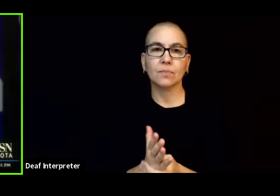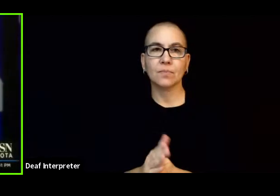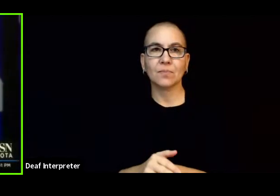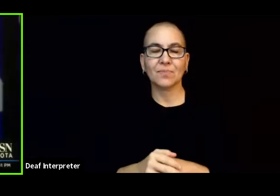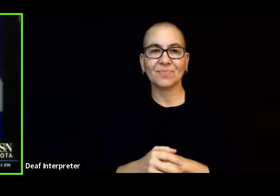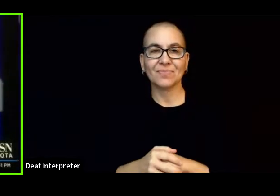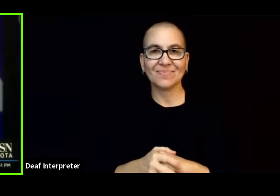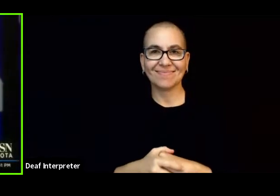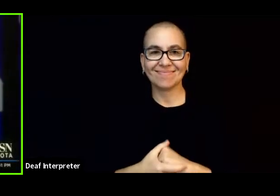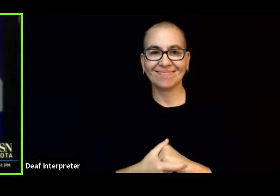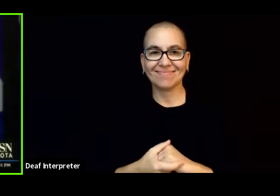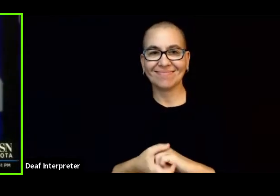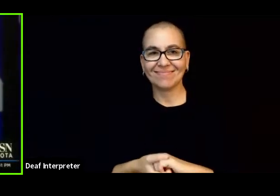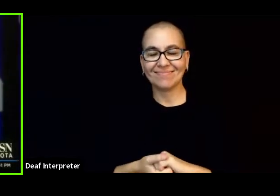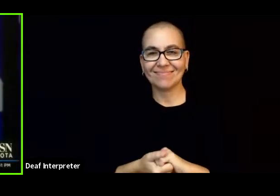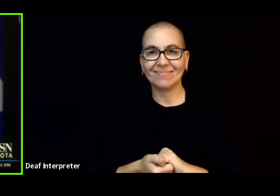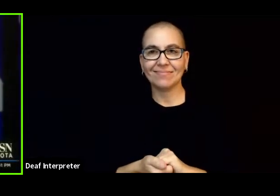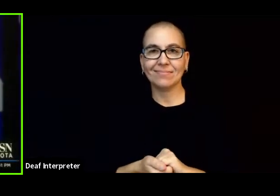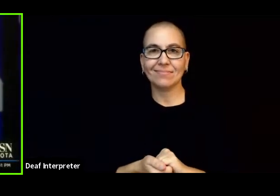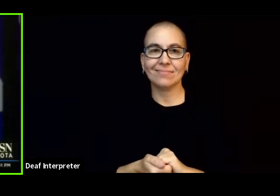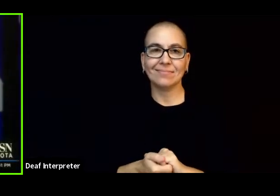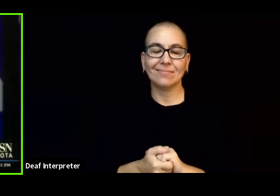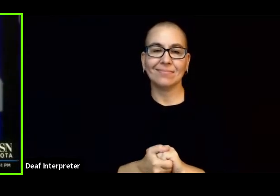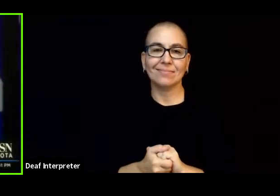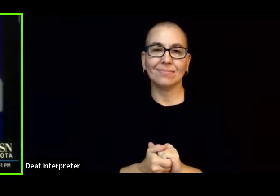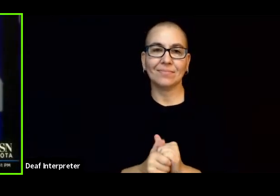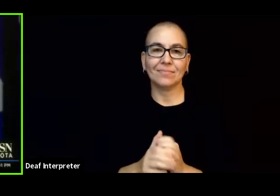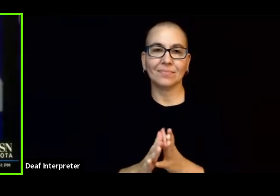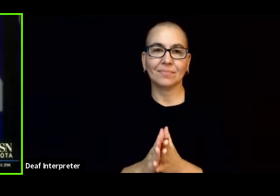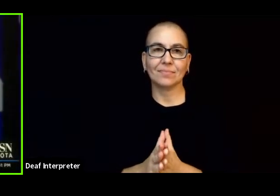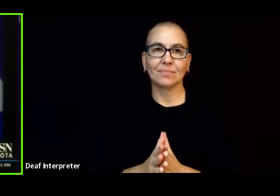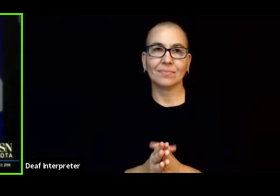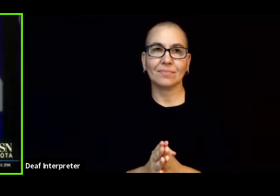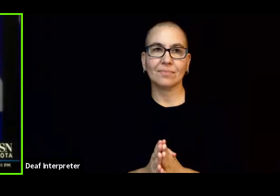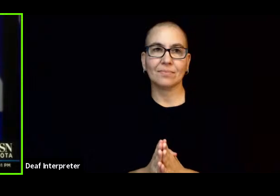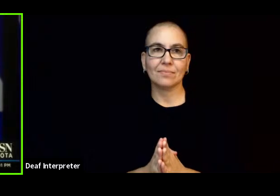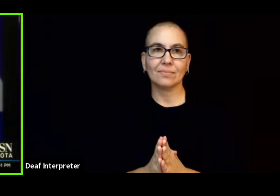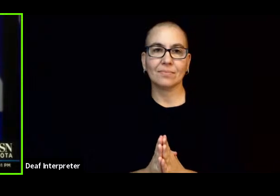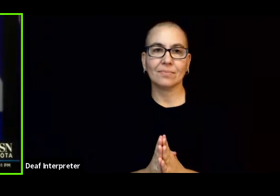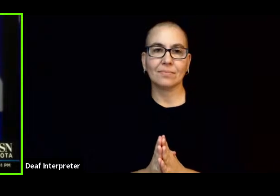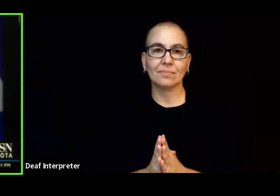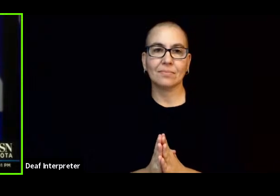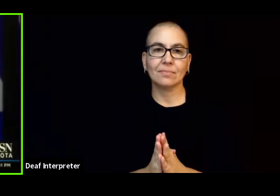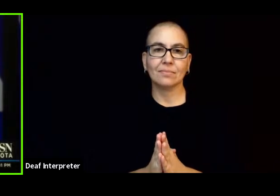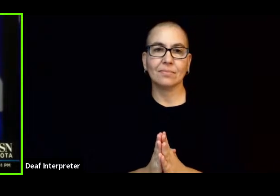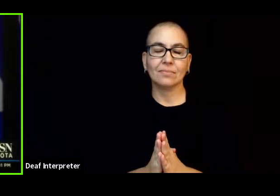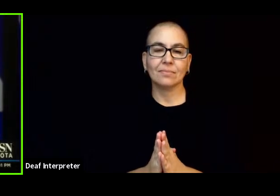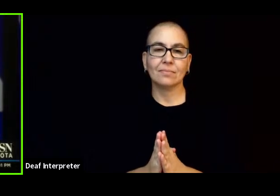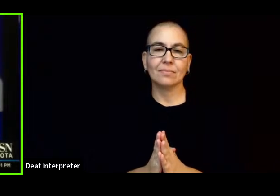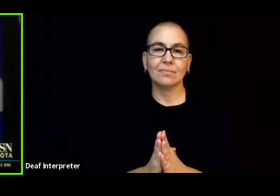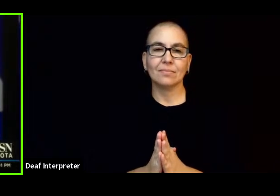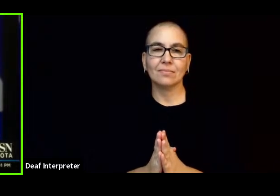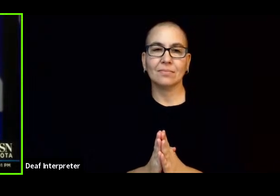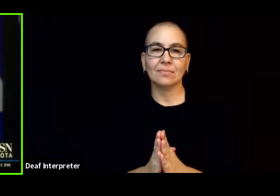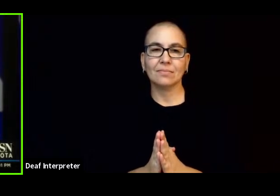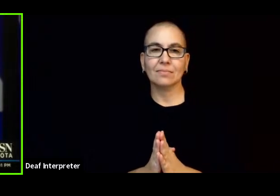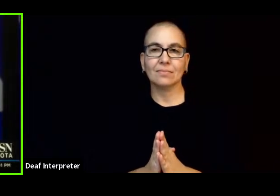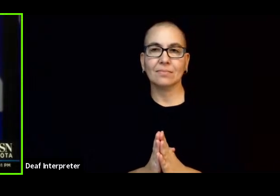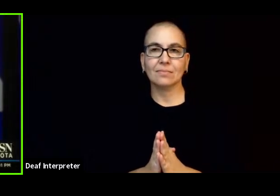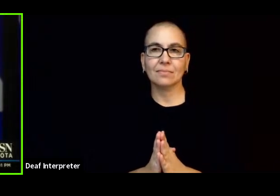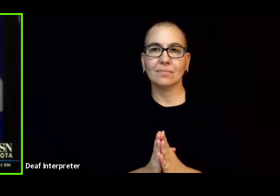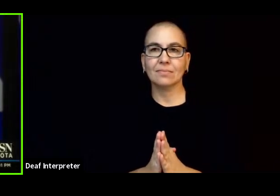The Minnesota Department of Health's COVID-19 briefing. This comes as yesterday set a record in the state for COVID-19